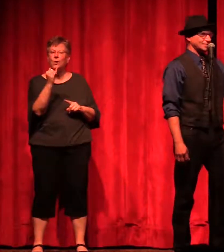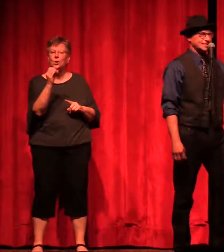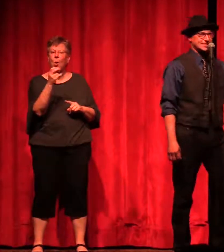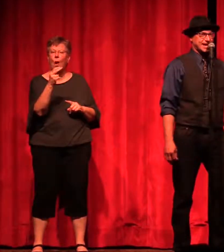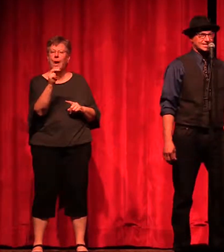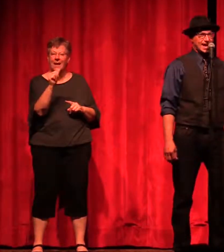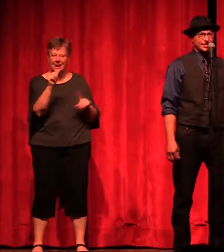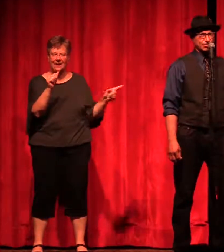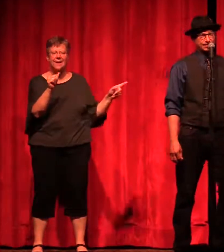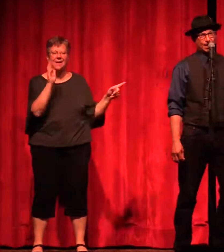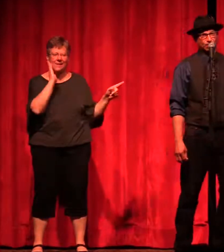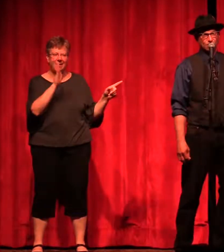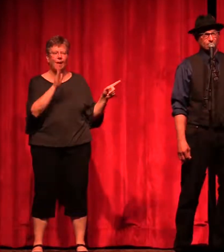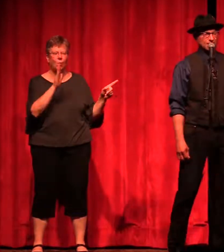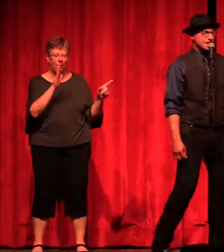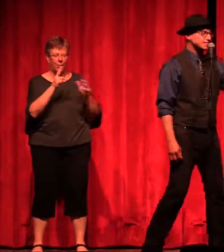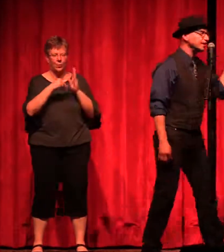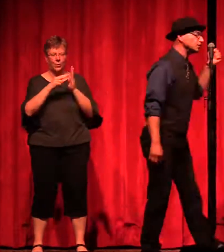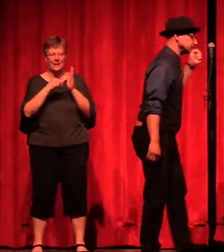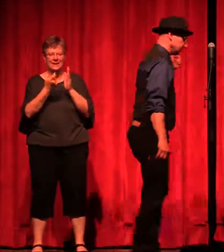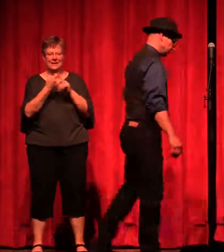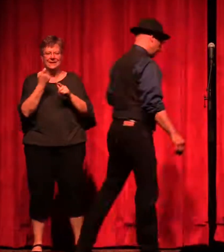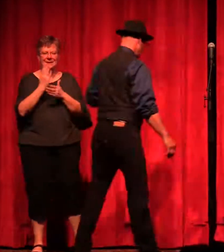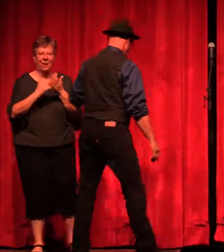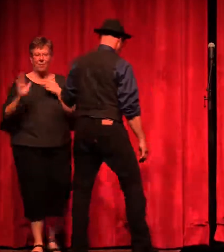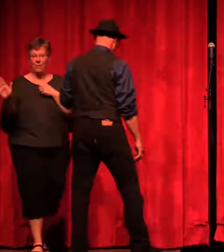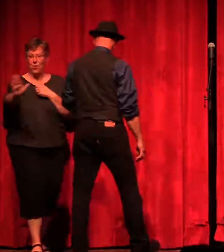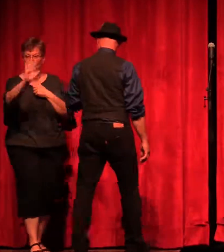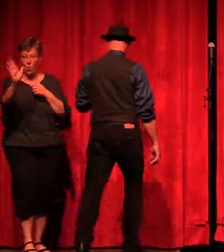are going to take us down that road. Thank you.